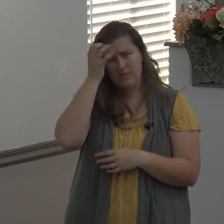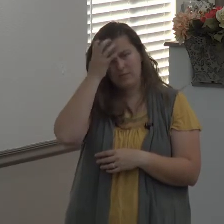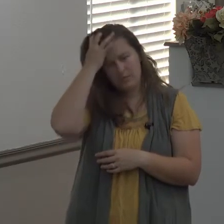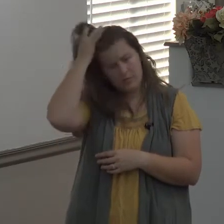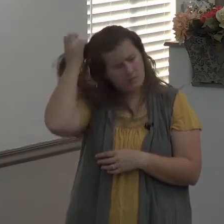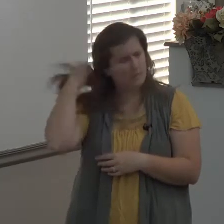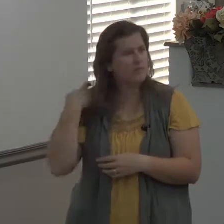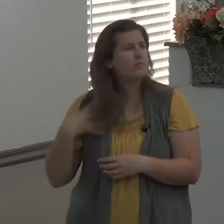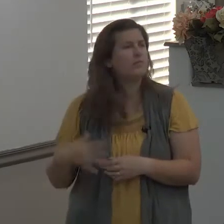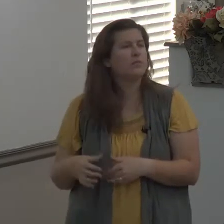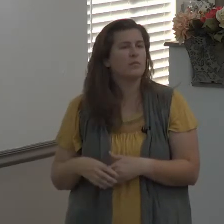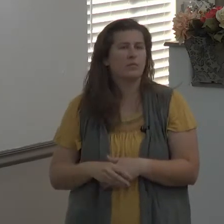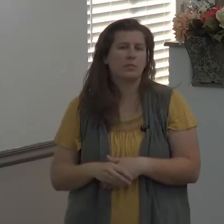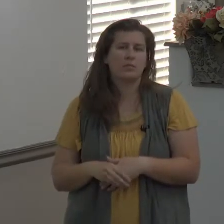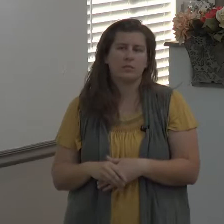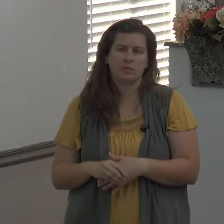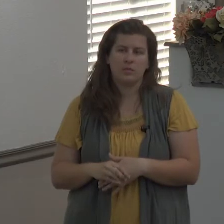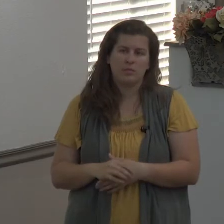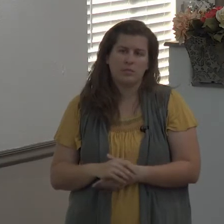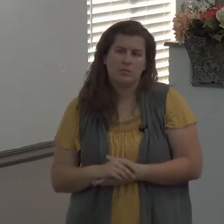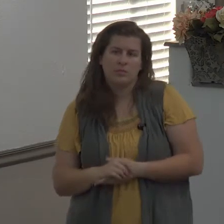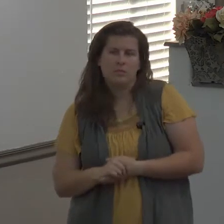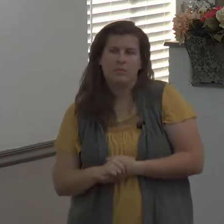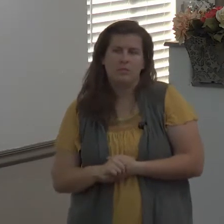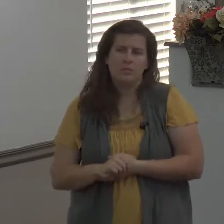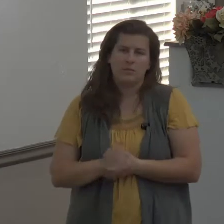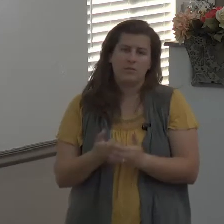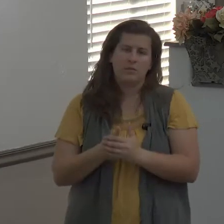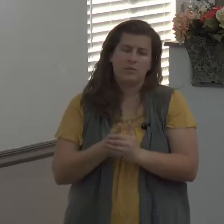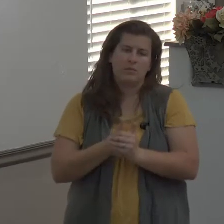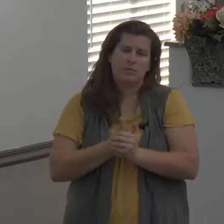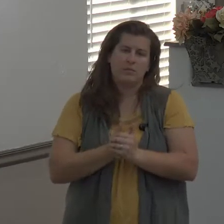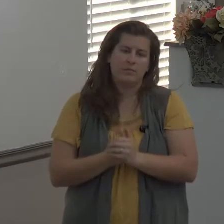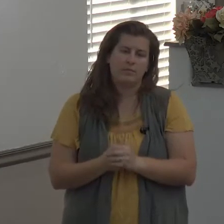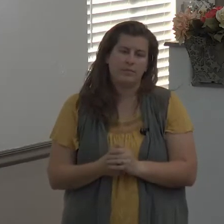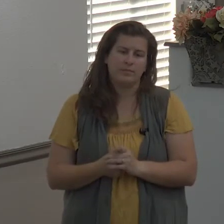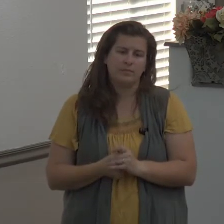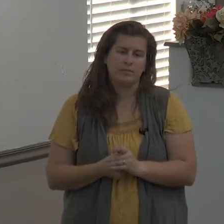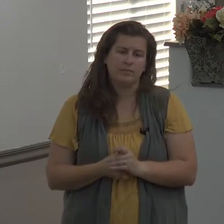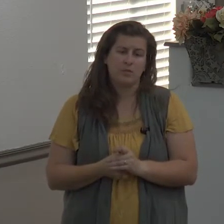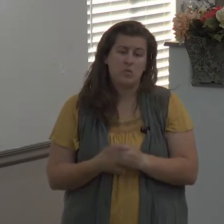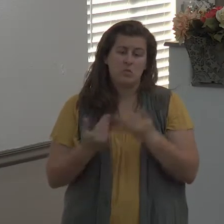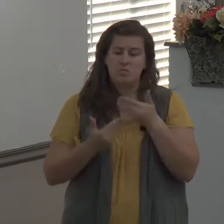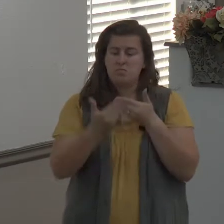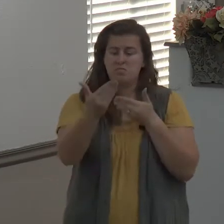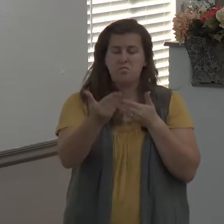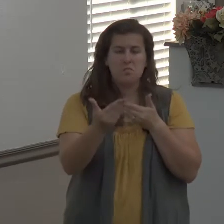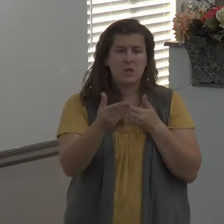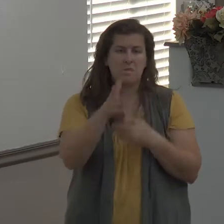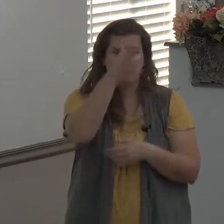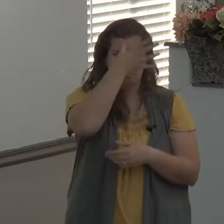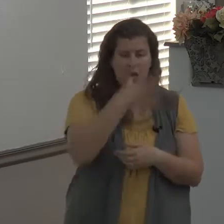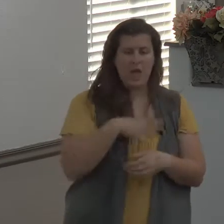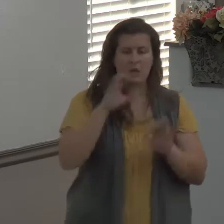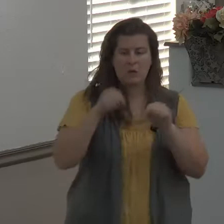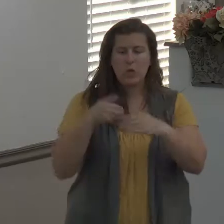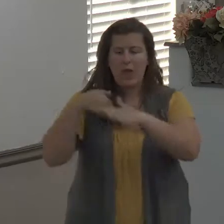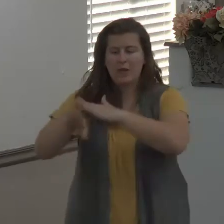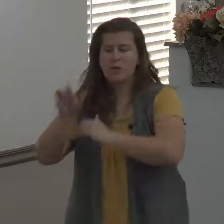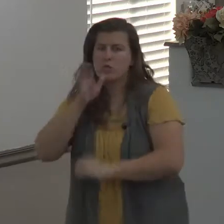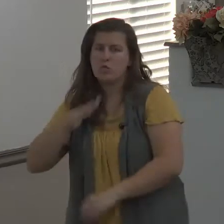But he opened up the ladies' restrooms to the male perverts. And the male bathrooms to female